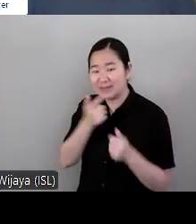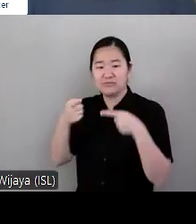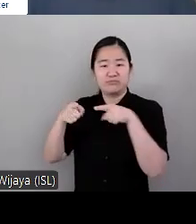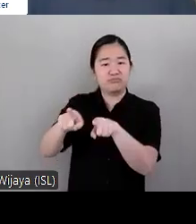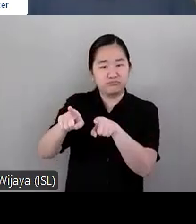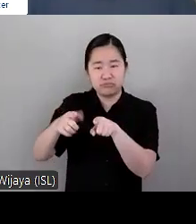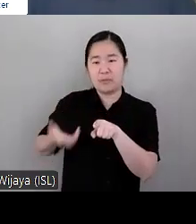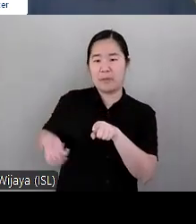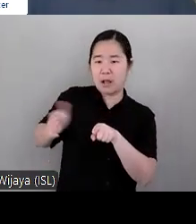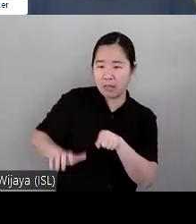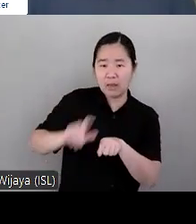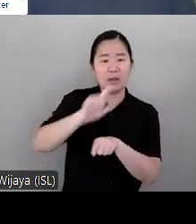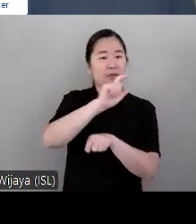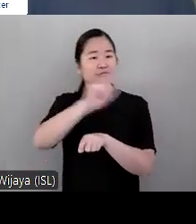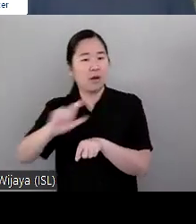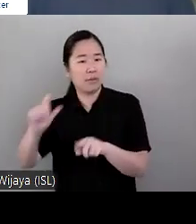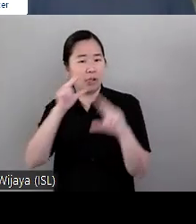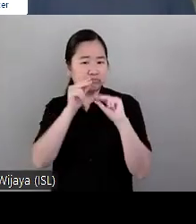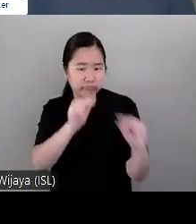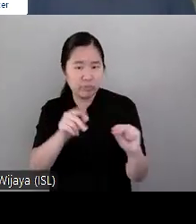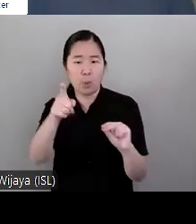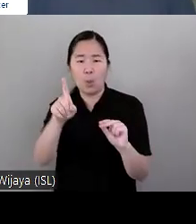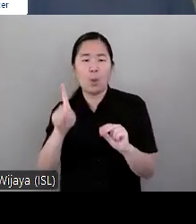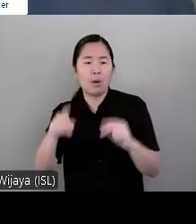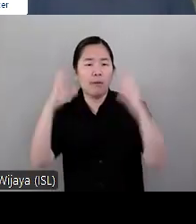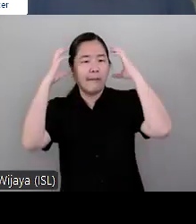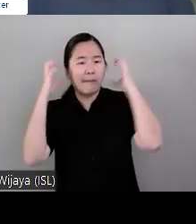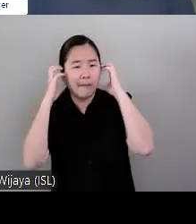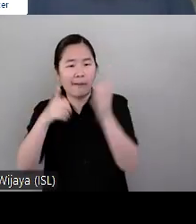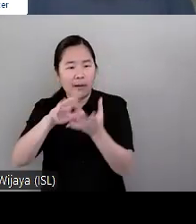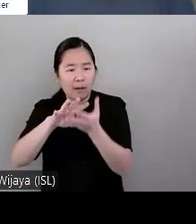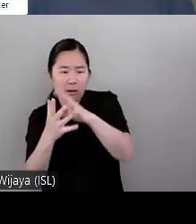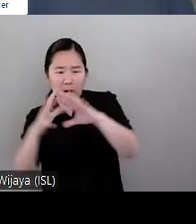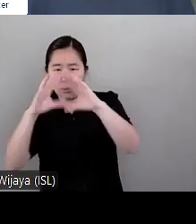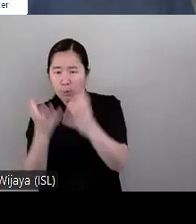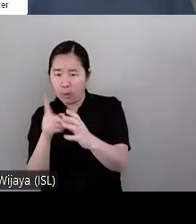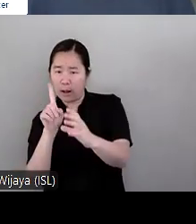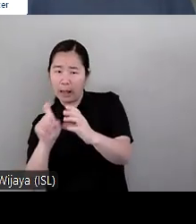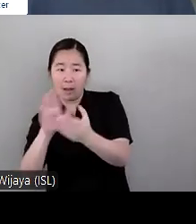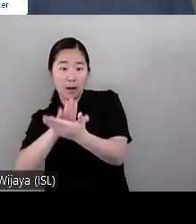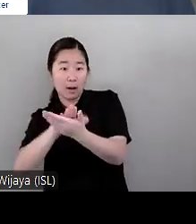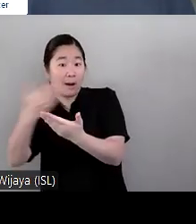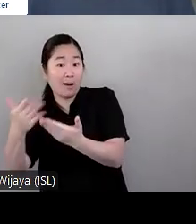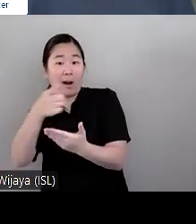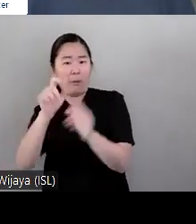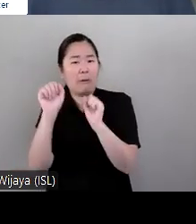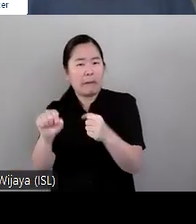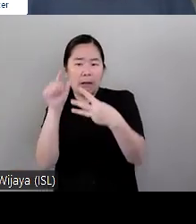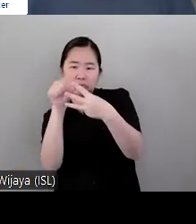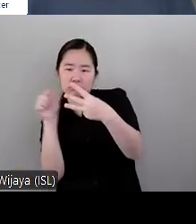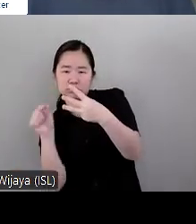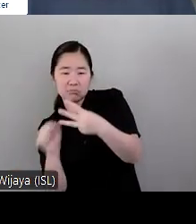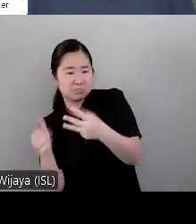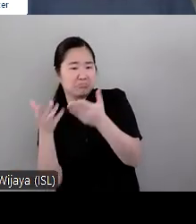the language that you'd like to hear. And to hear the interpreted language only, click the mute original